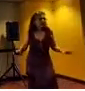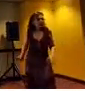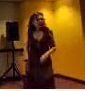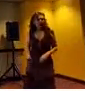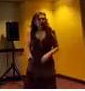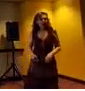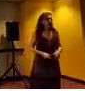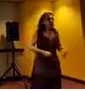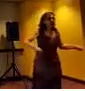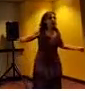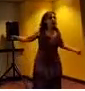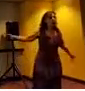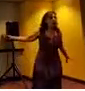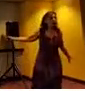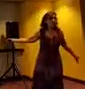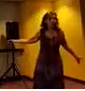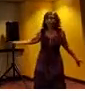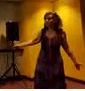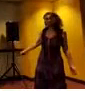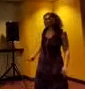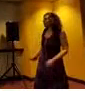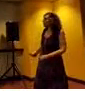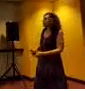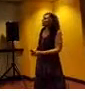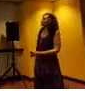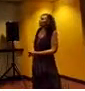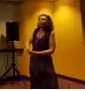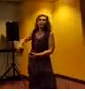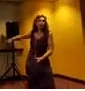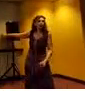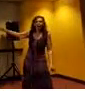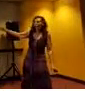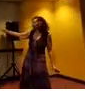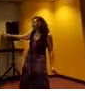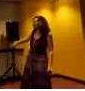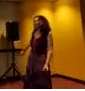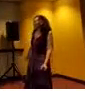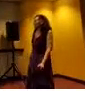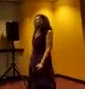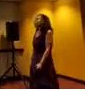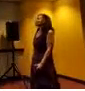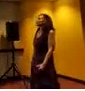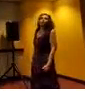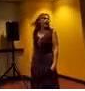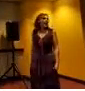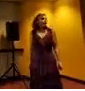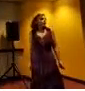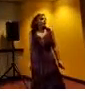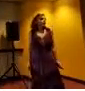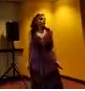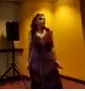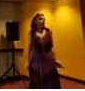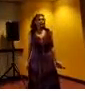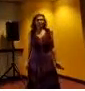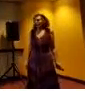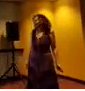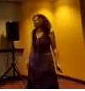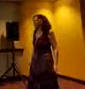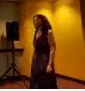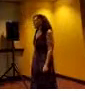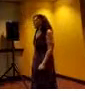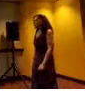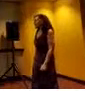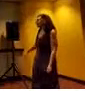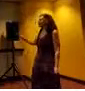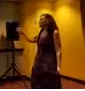days and a whole bunch of years later, this is what his quote is. I'm to blame for